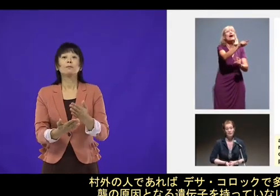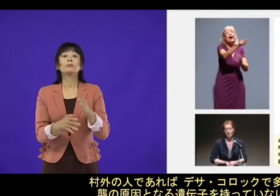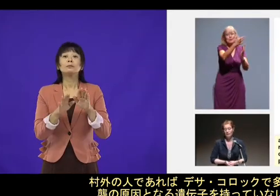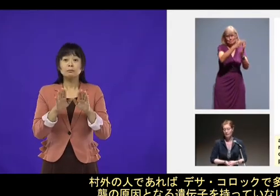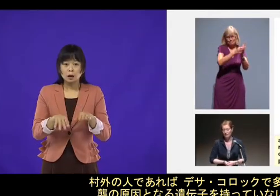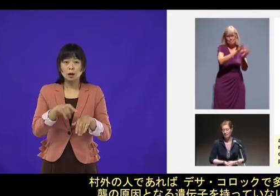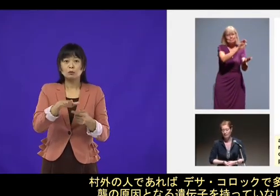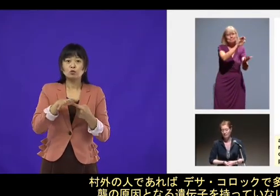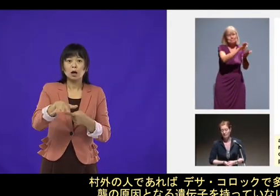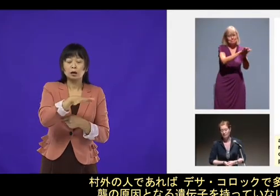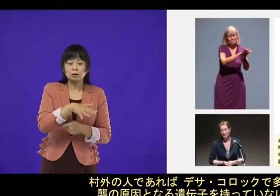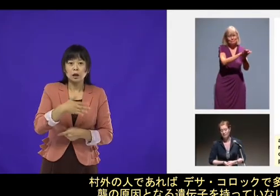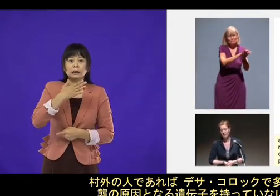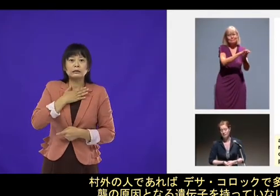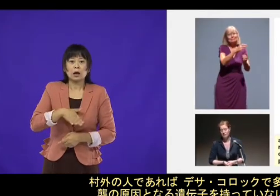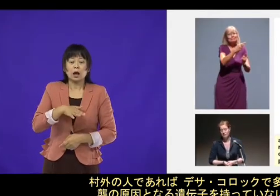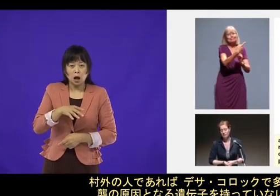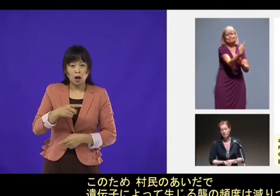gene,